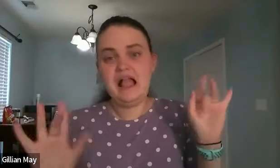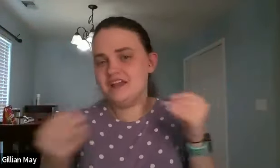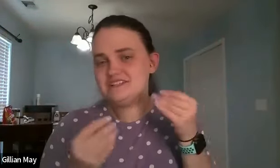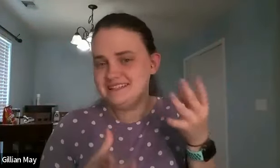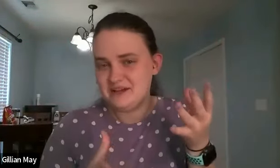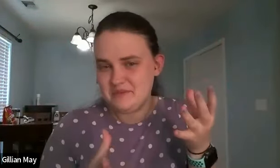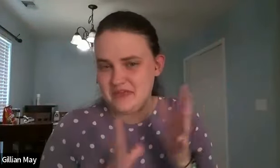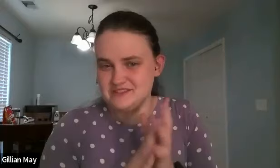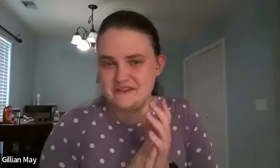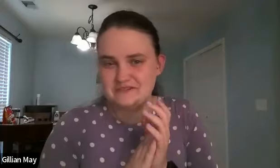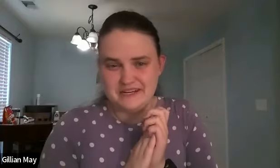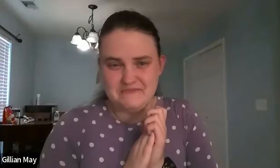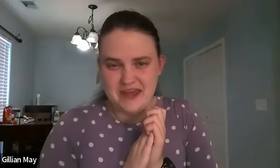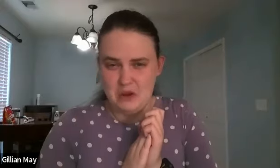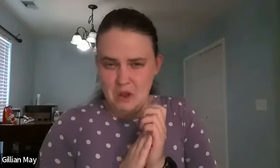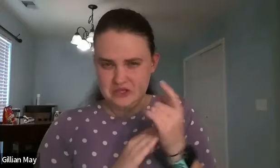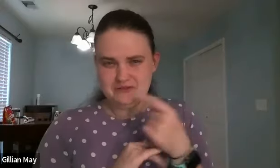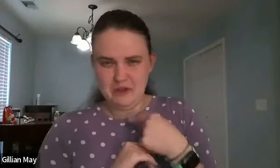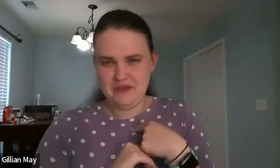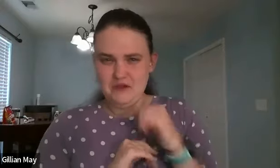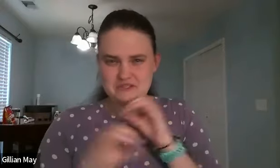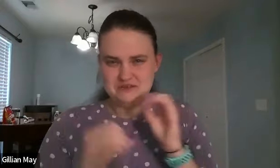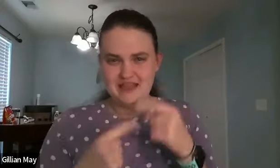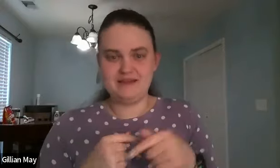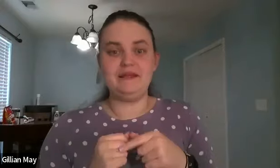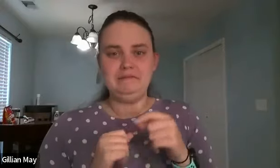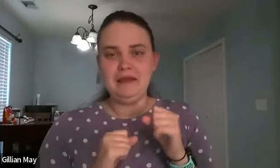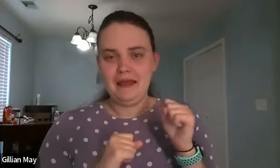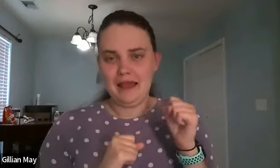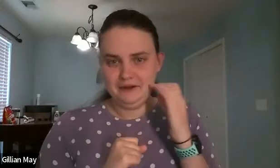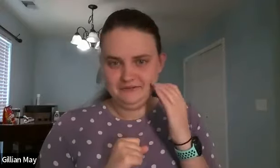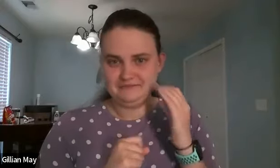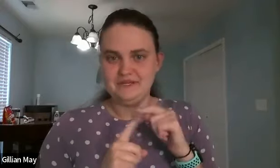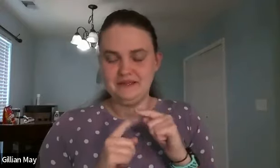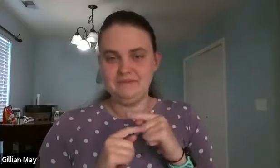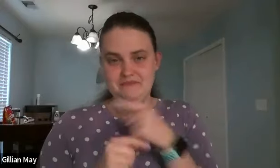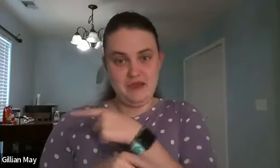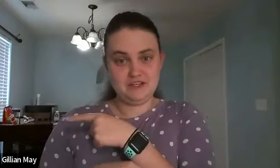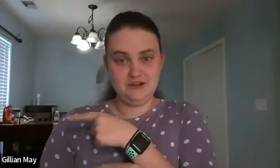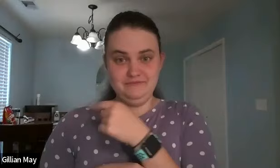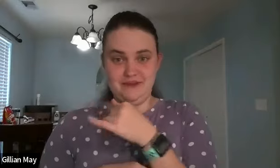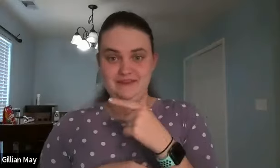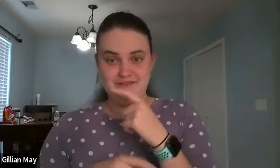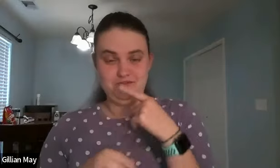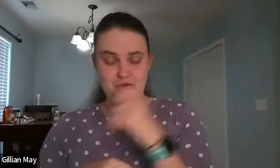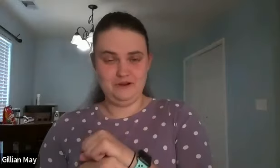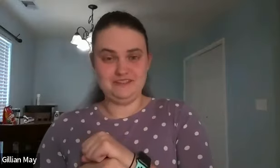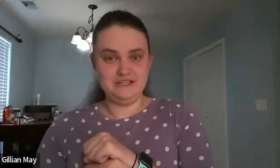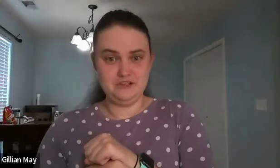I just like to tell people that so they don't try to get mad and go, you told me there was no sign. I'm like, I know. But if you ask her, my deaf coworkers, they'll tell you